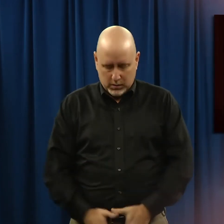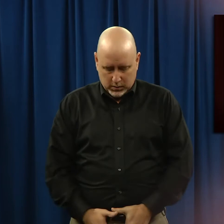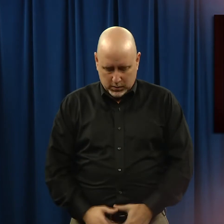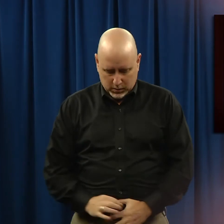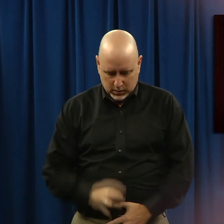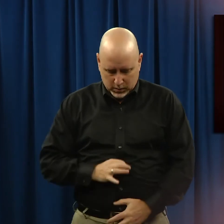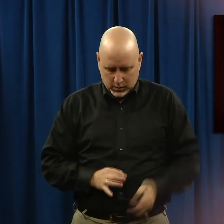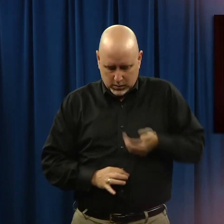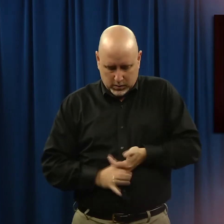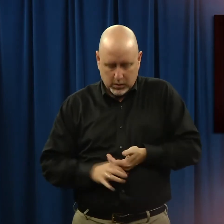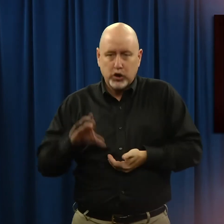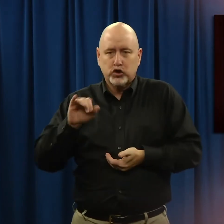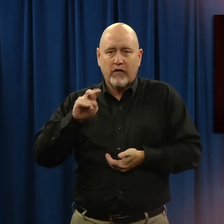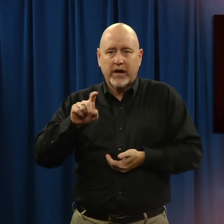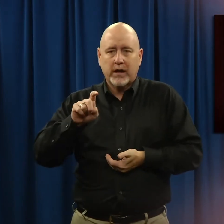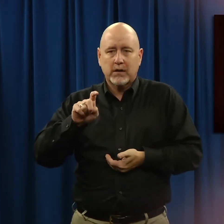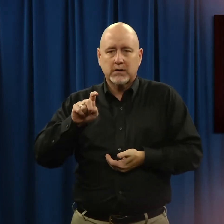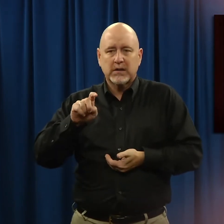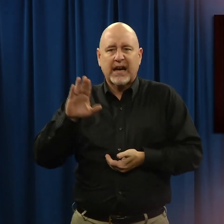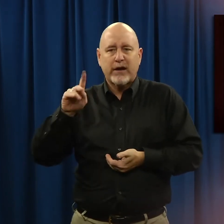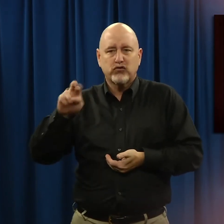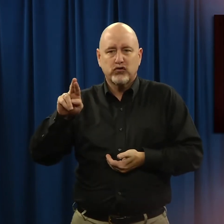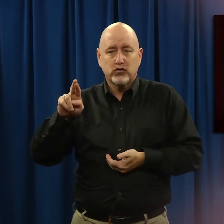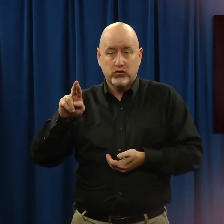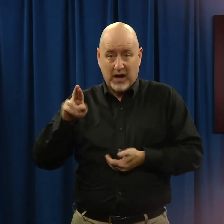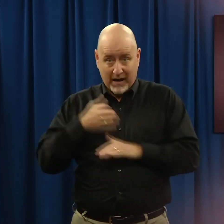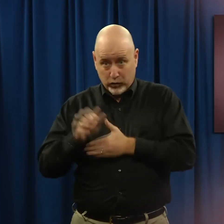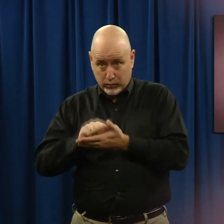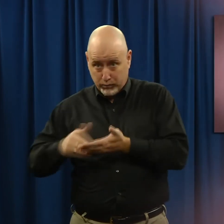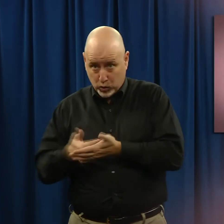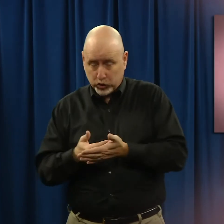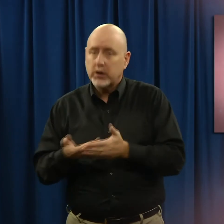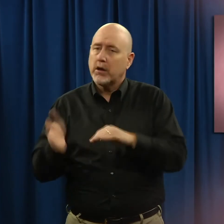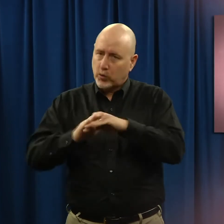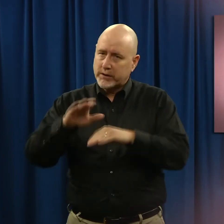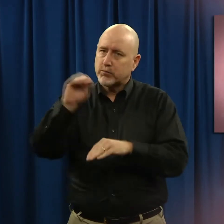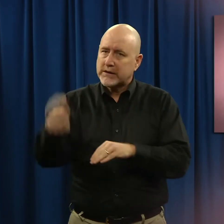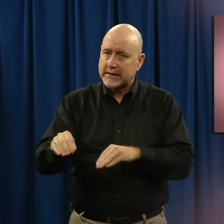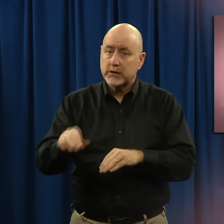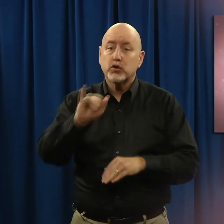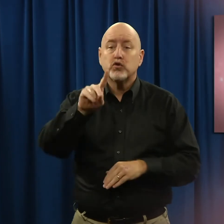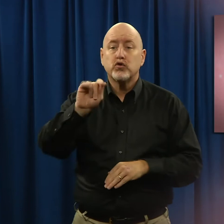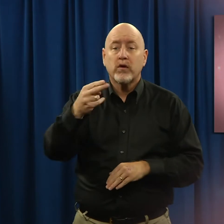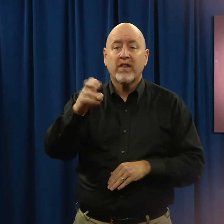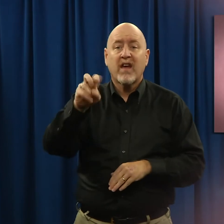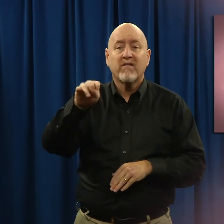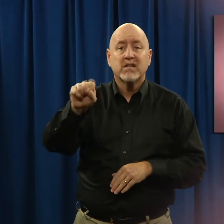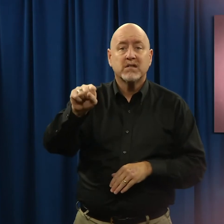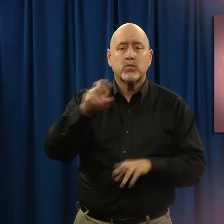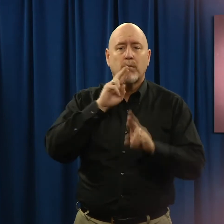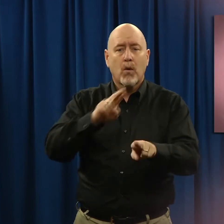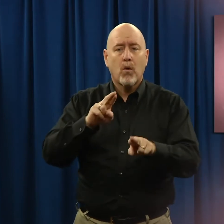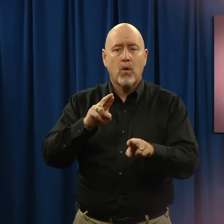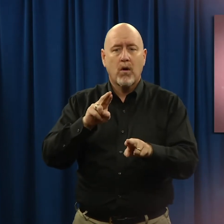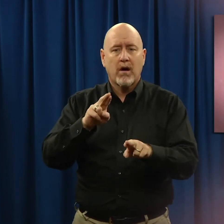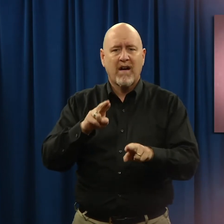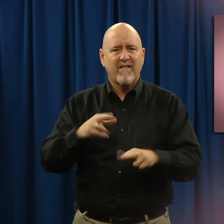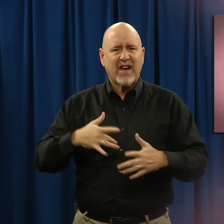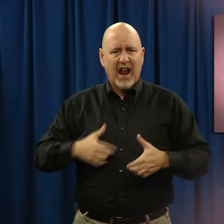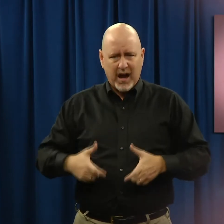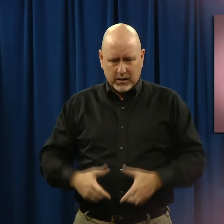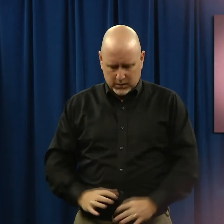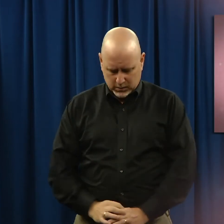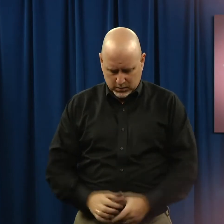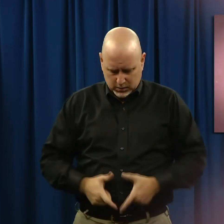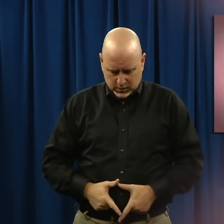have a significantly increased risk of getting following an abortion." Judith Evans reported that it felt like her uterus was nearly